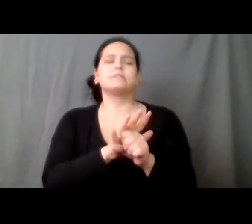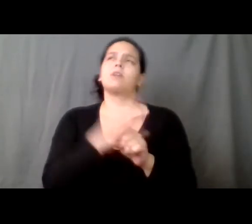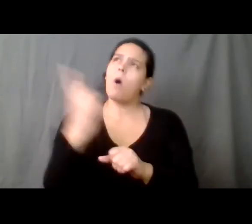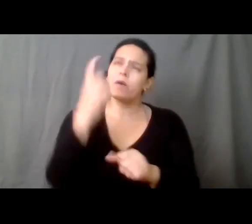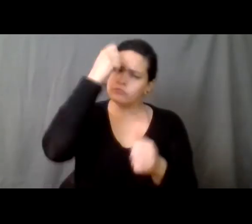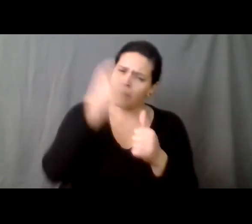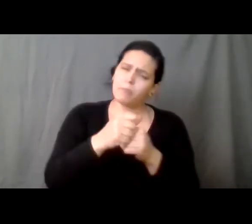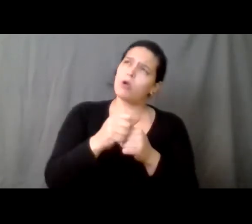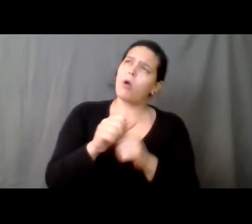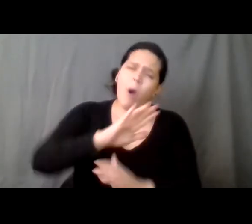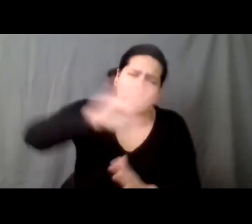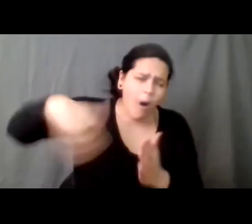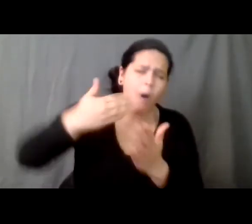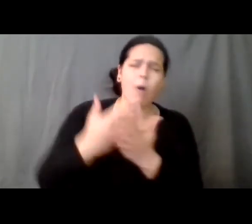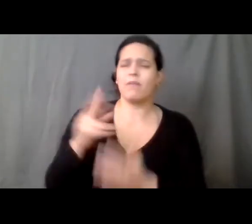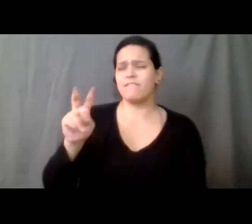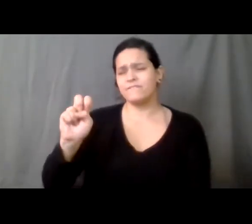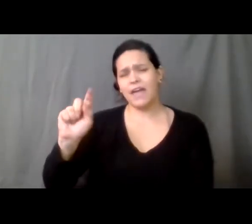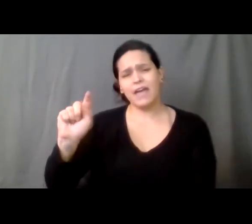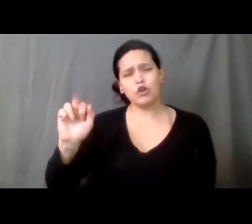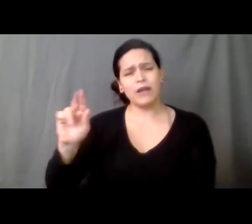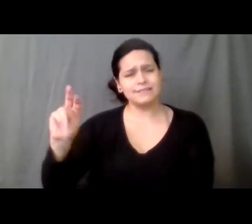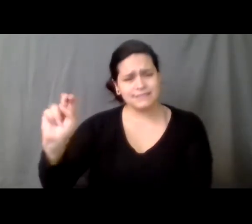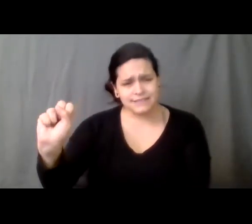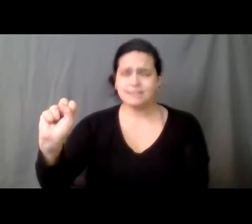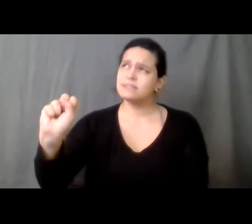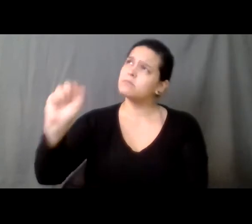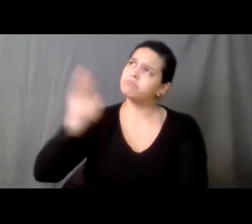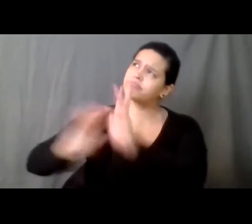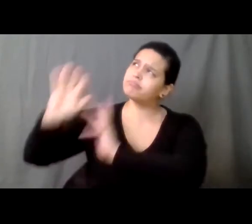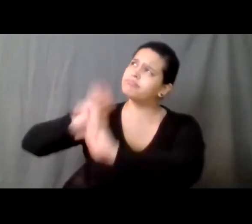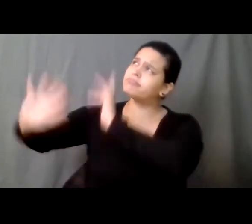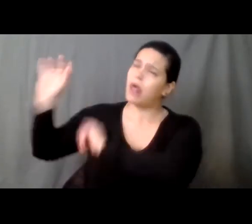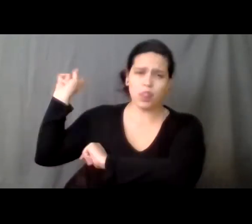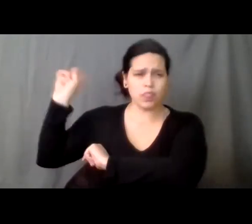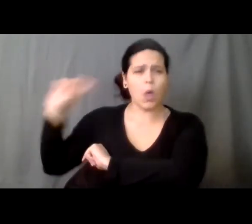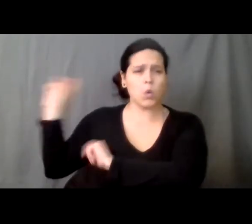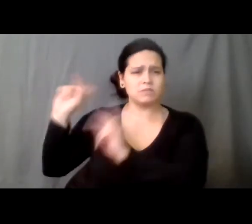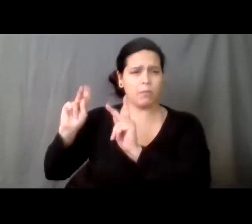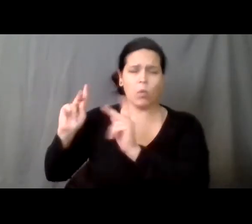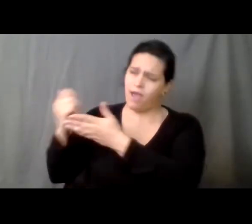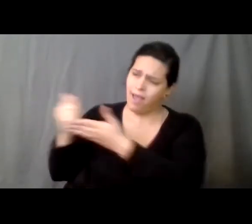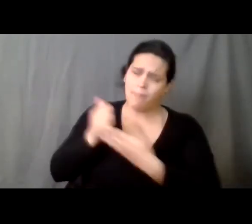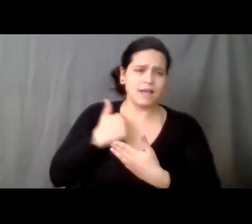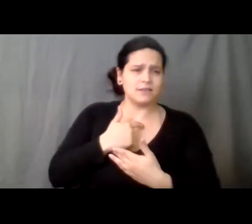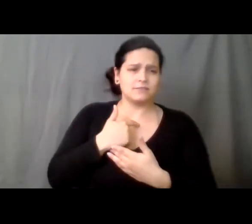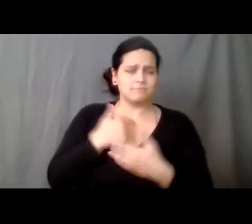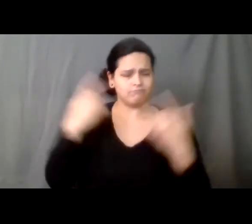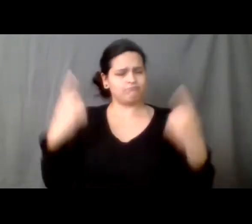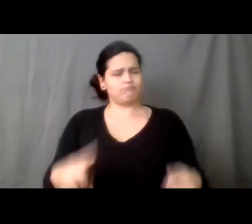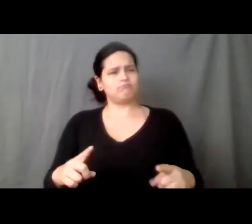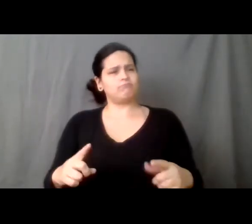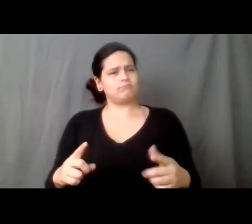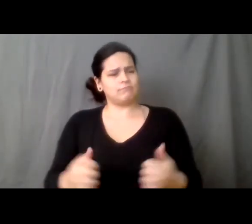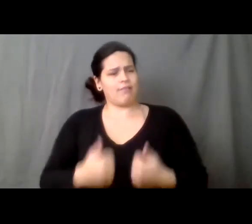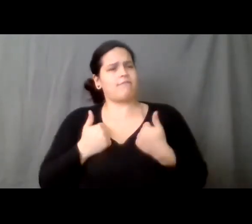from before those times, from those ancestors who helped bring us to where we are today. So I thought those were appropriate words to be thinking